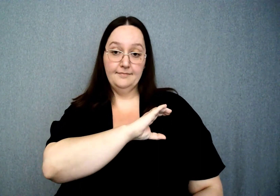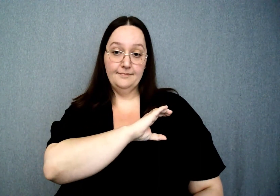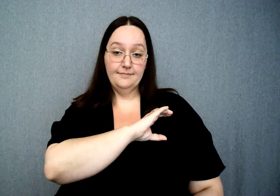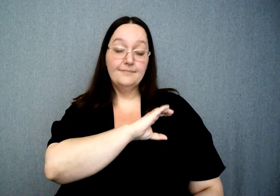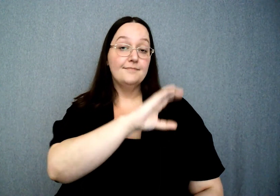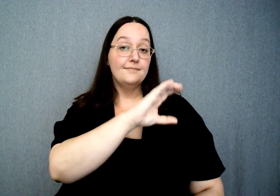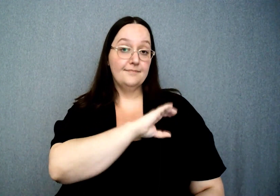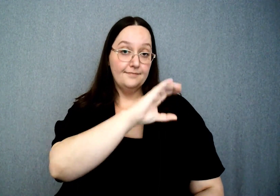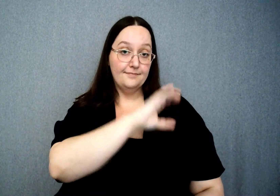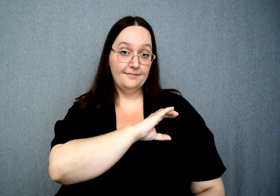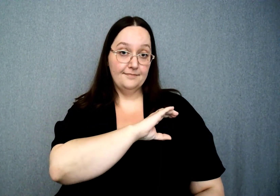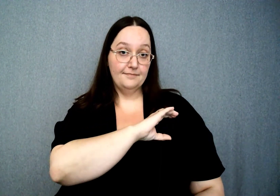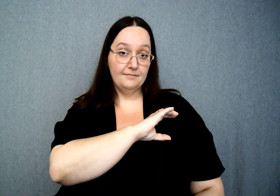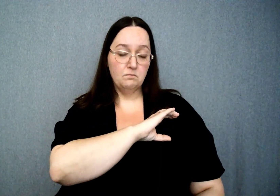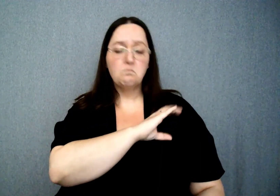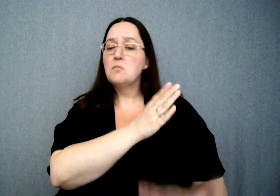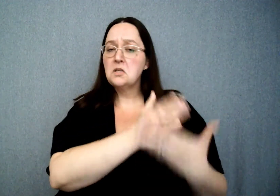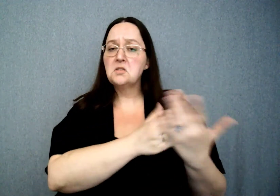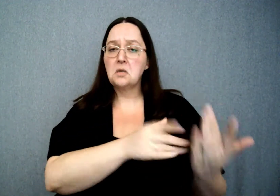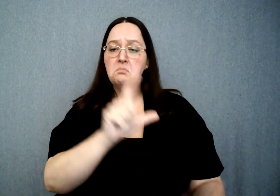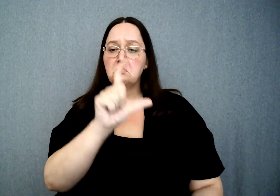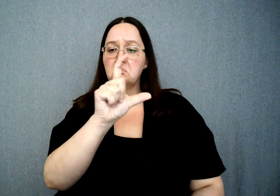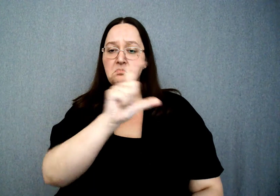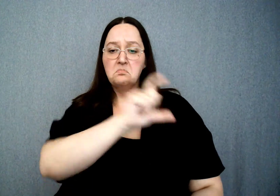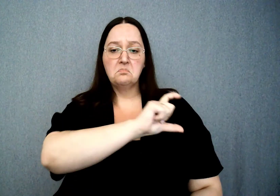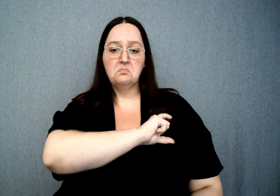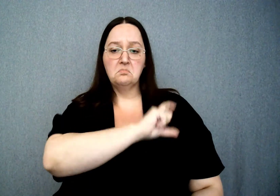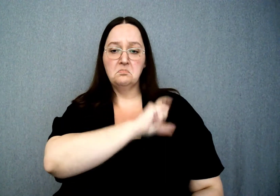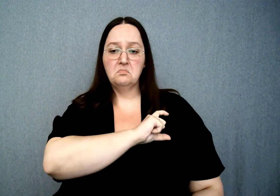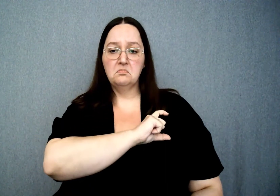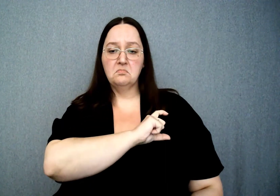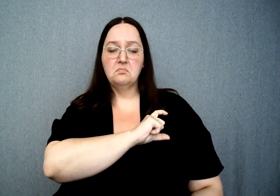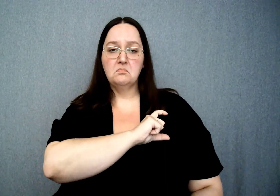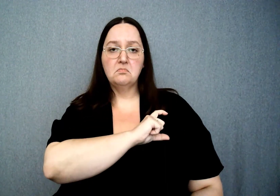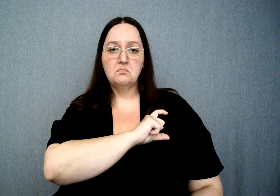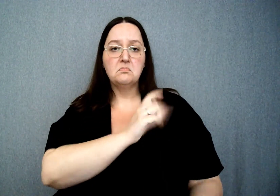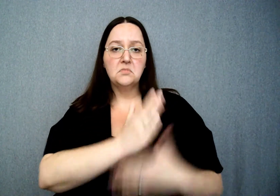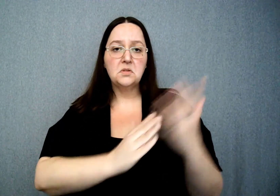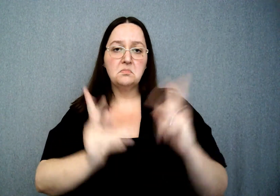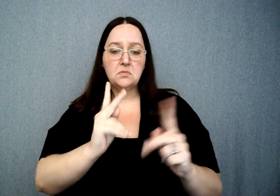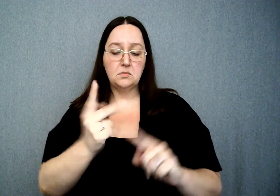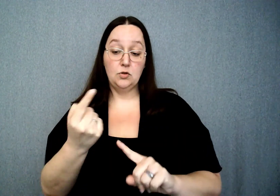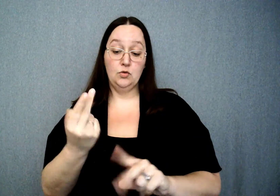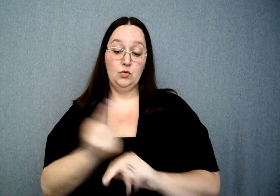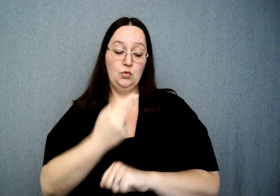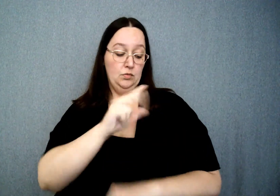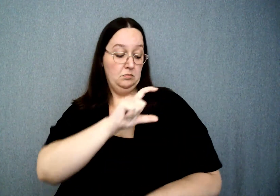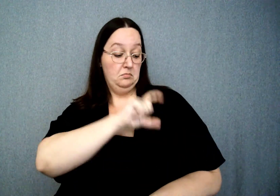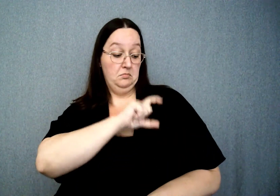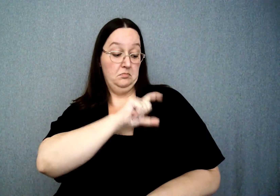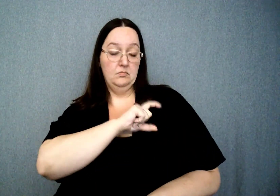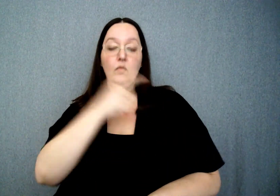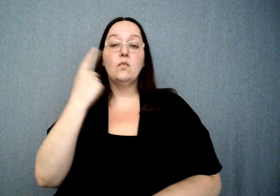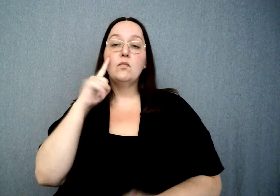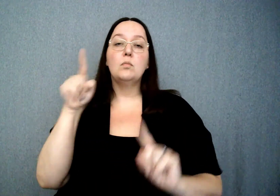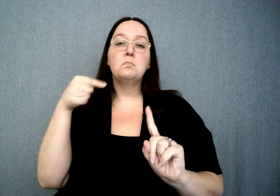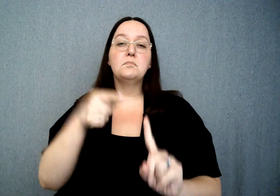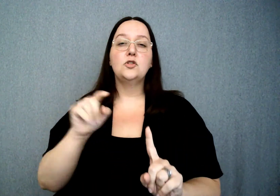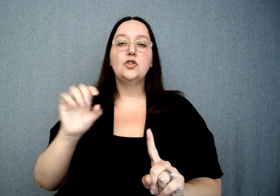Gonna have a C that's going to tap on your opposite side of your shoulder. You can use a skinny C or a bent L. Some people will differentiate